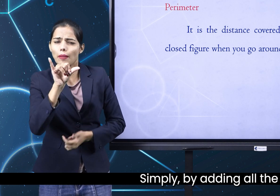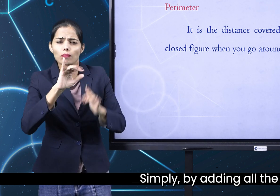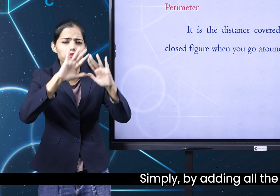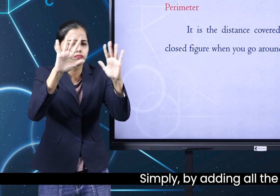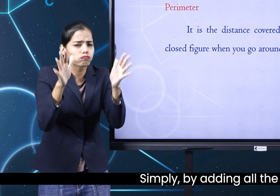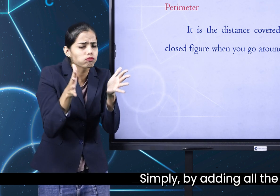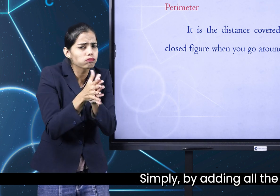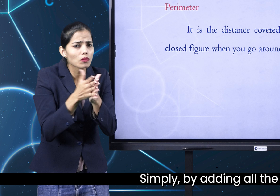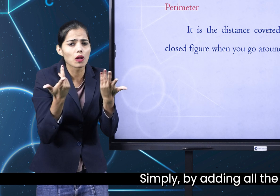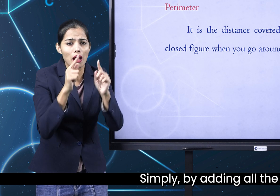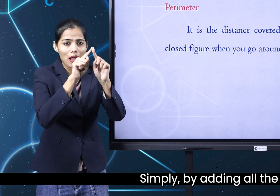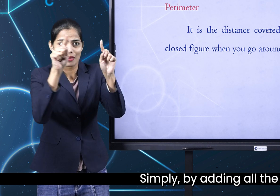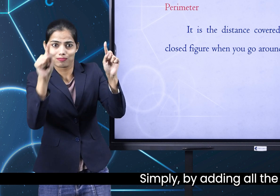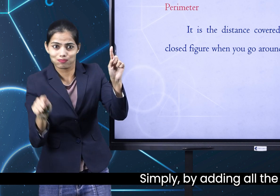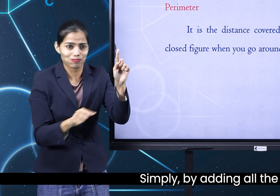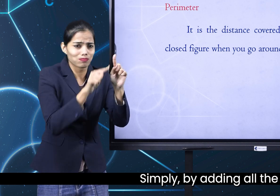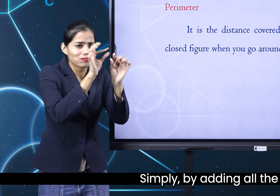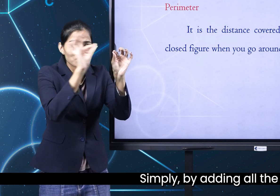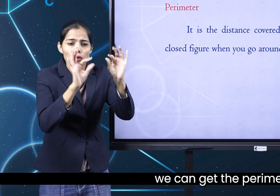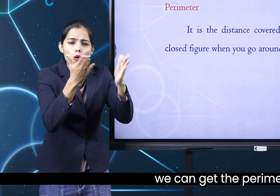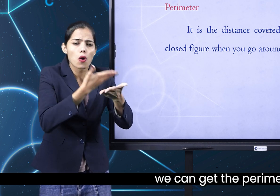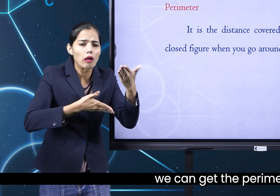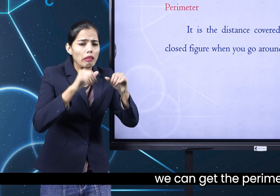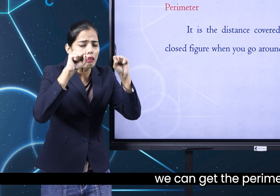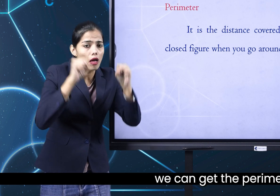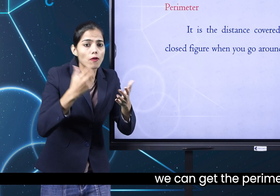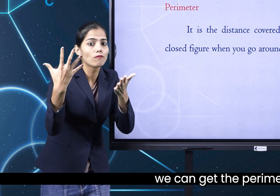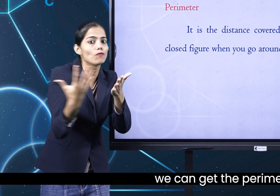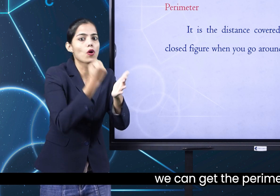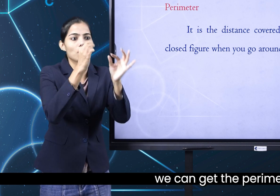Simply, by adding all the sides, we can get the perimeter.